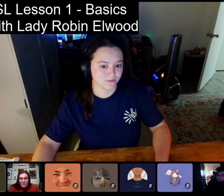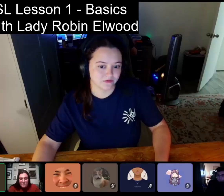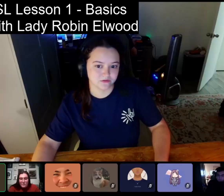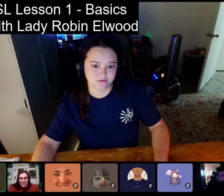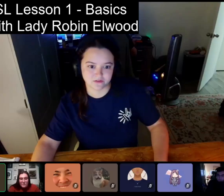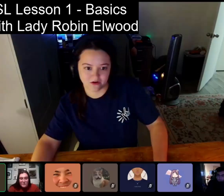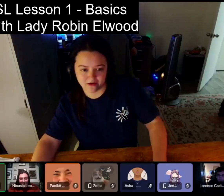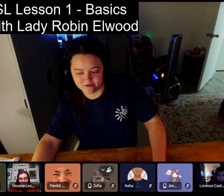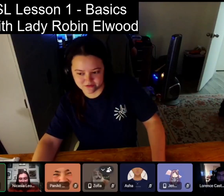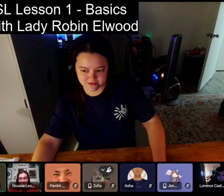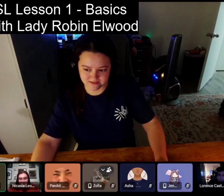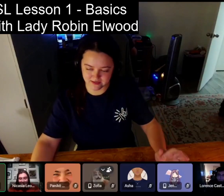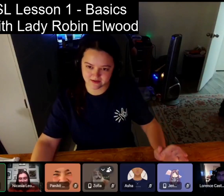we will start here in just a sec.